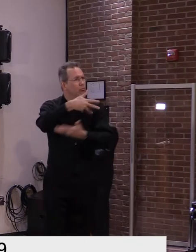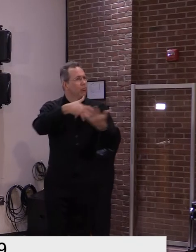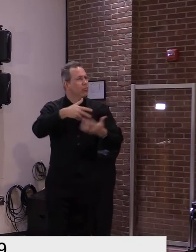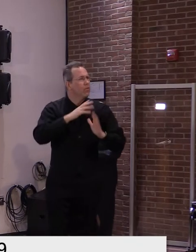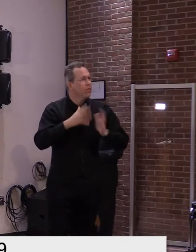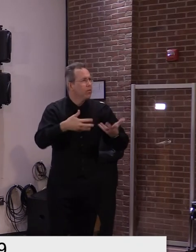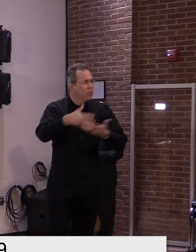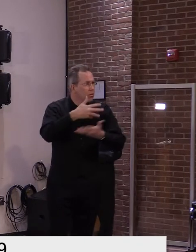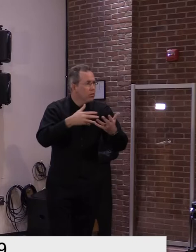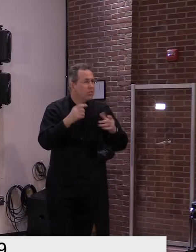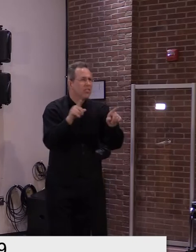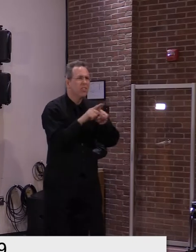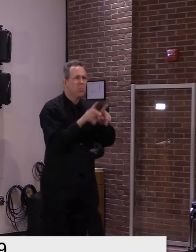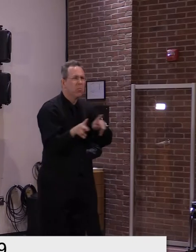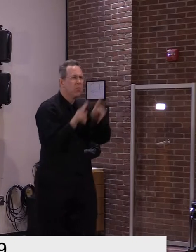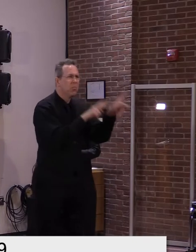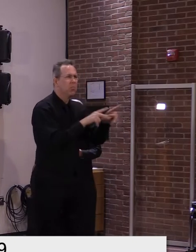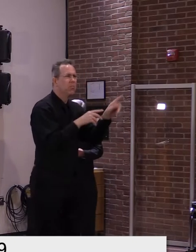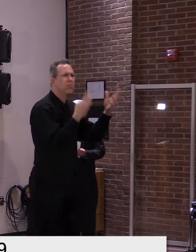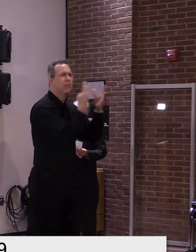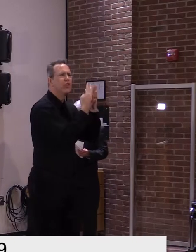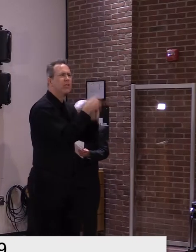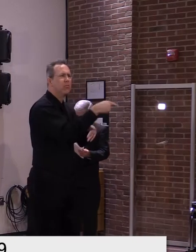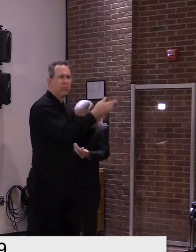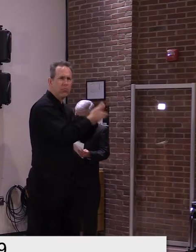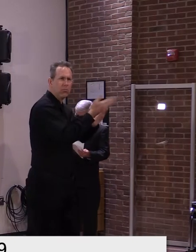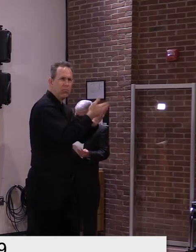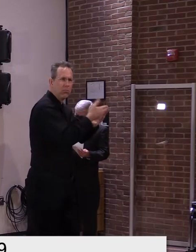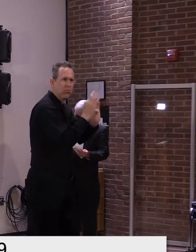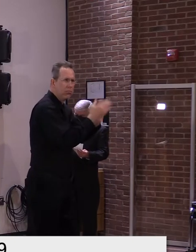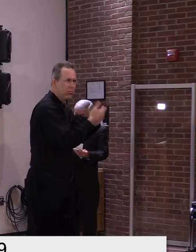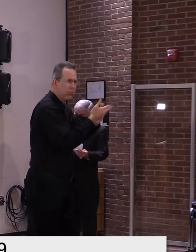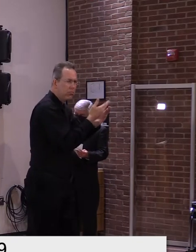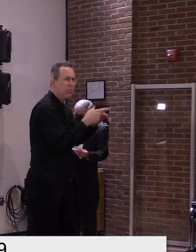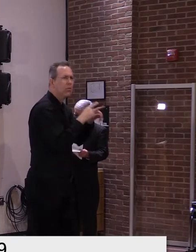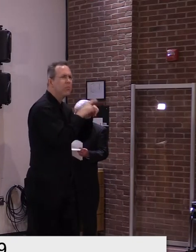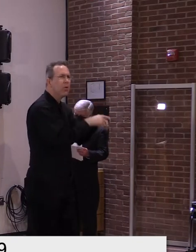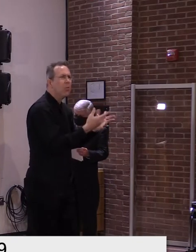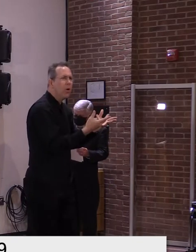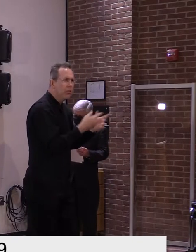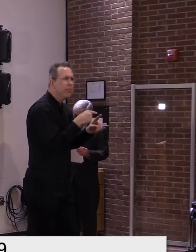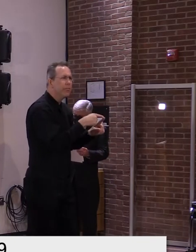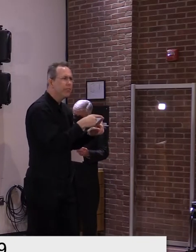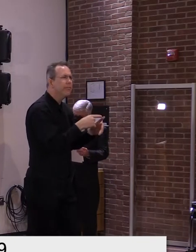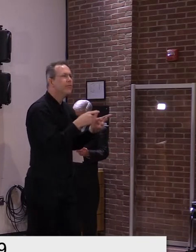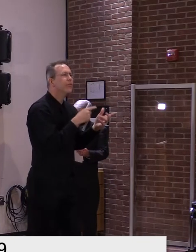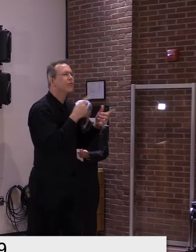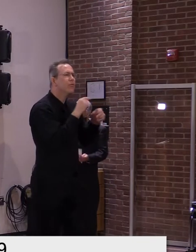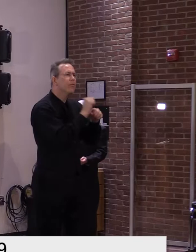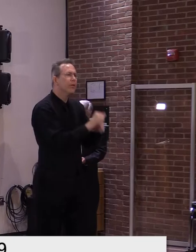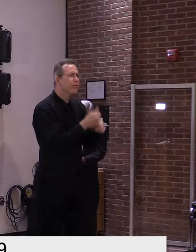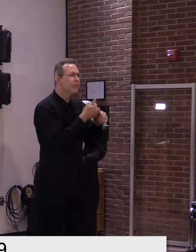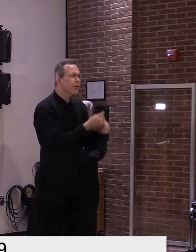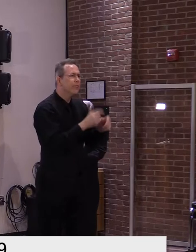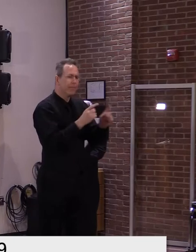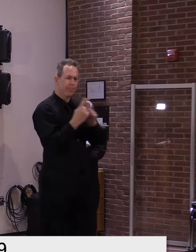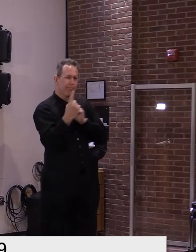facilities work, they've been relying very much on traditional distancing,